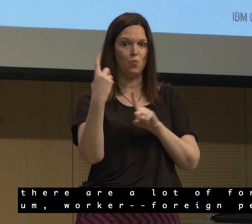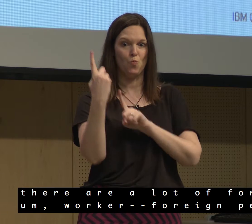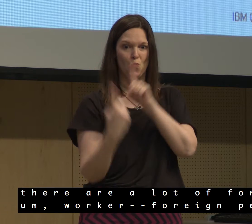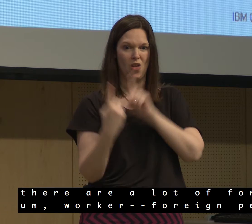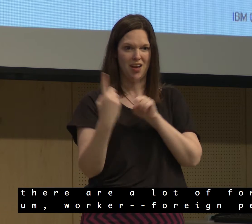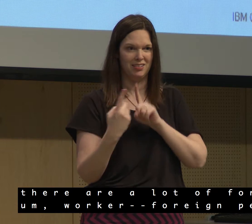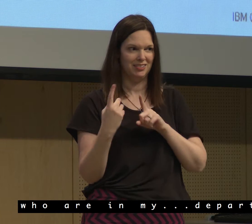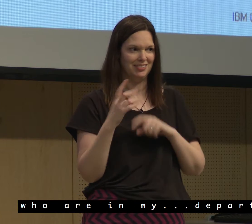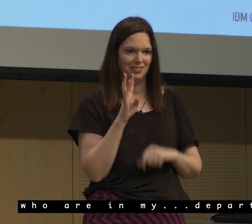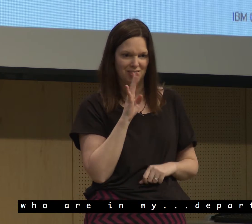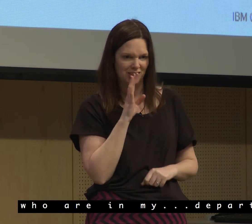people who are in my